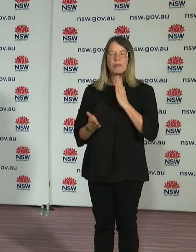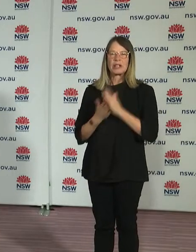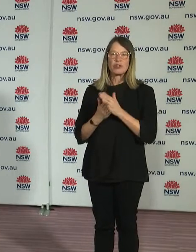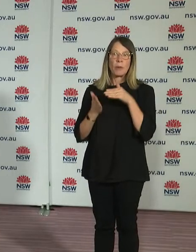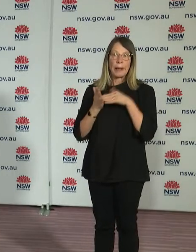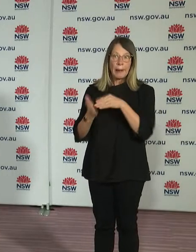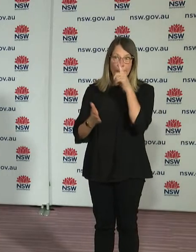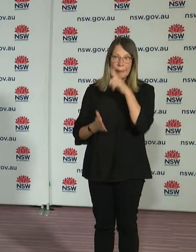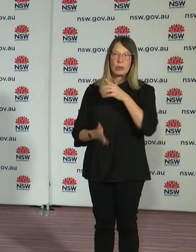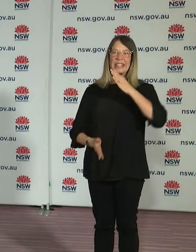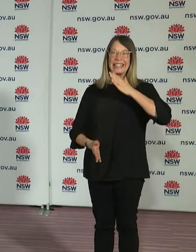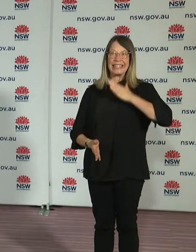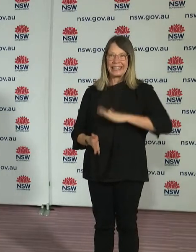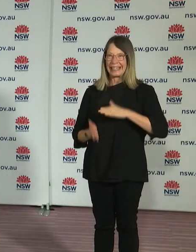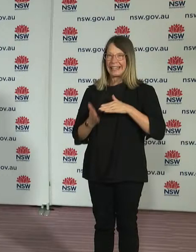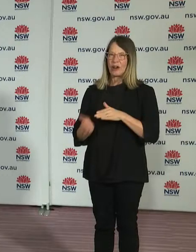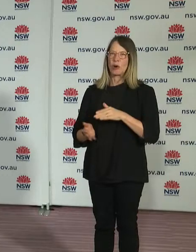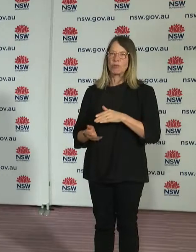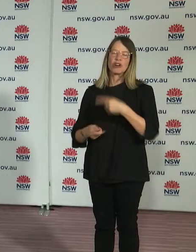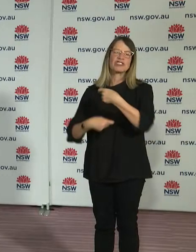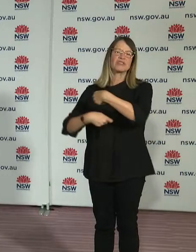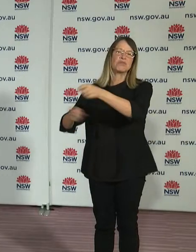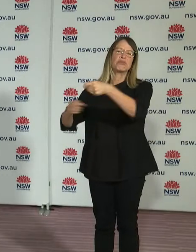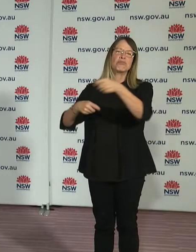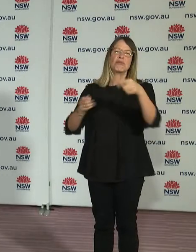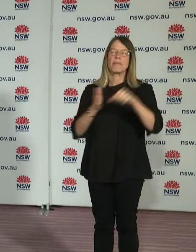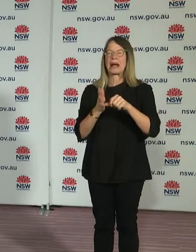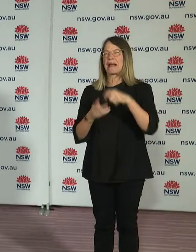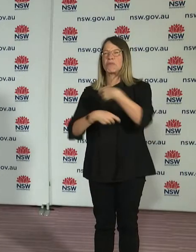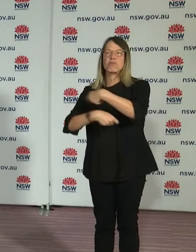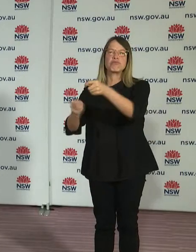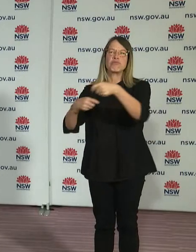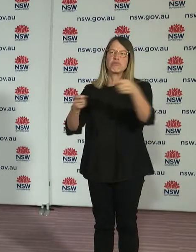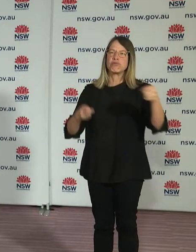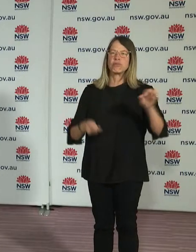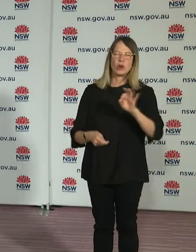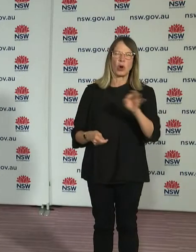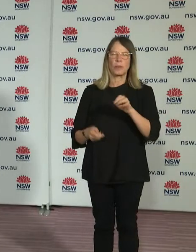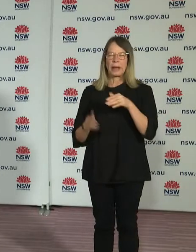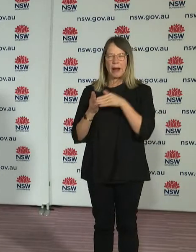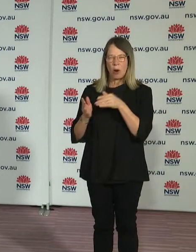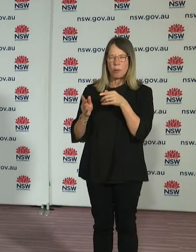but obviously looking forward to allowing businesses to get on with it and do what they do best.